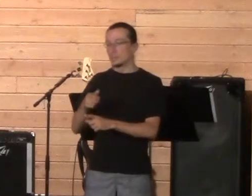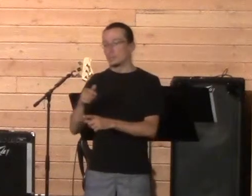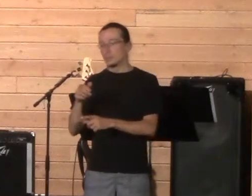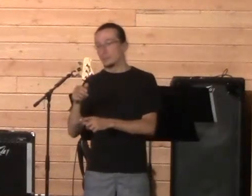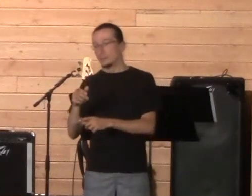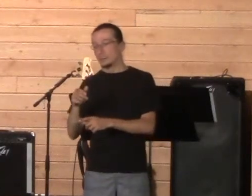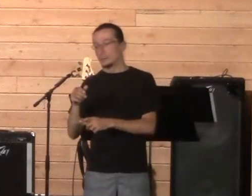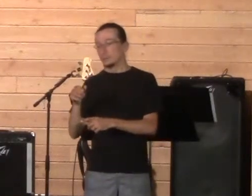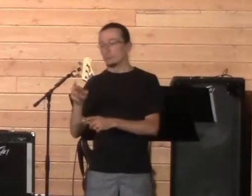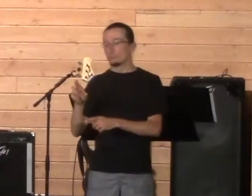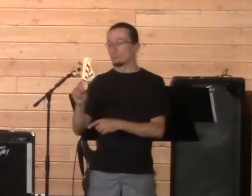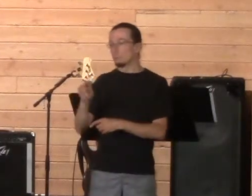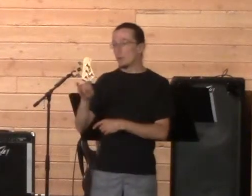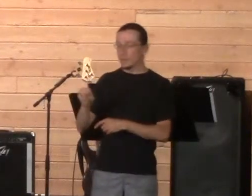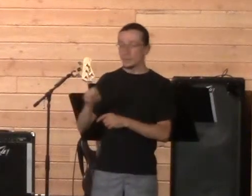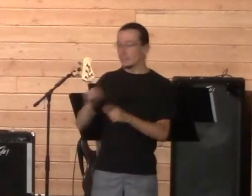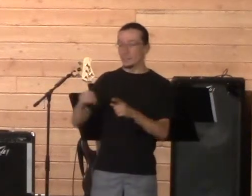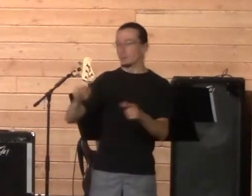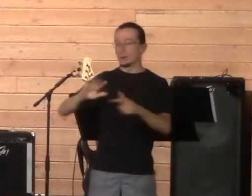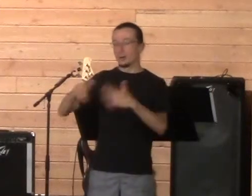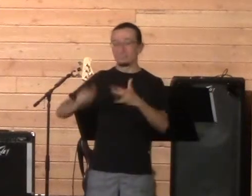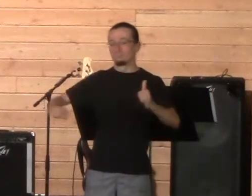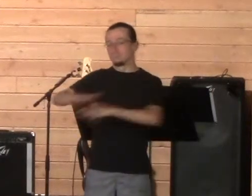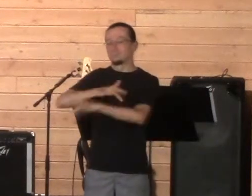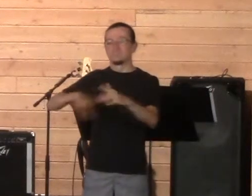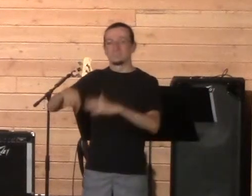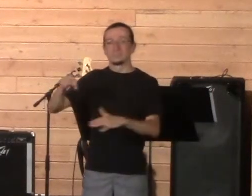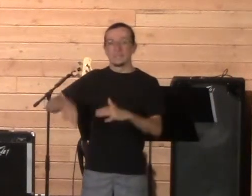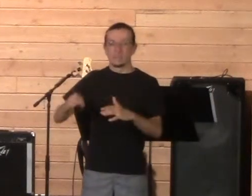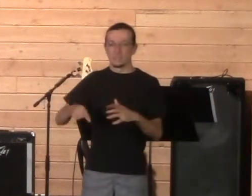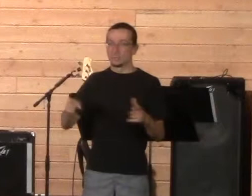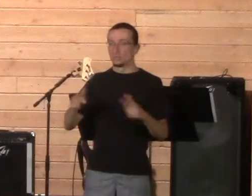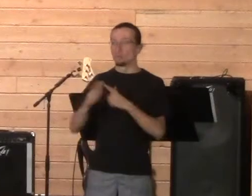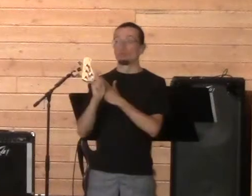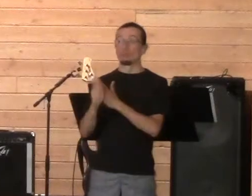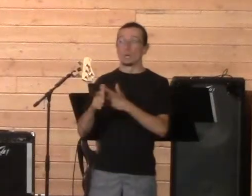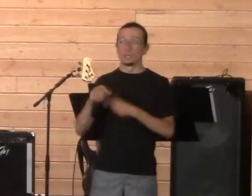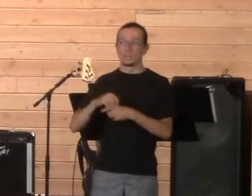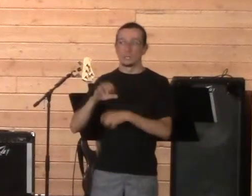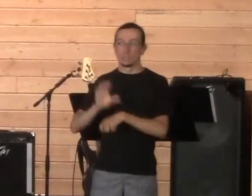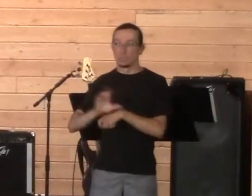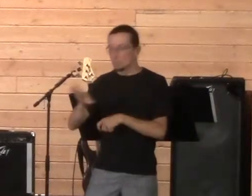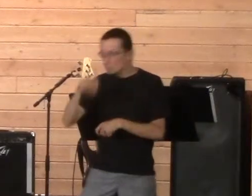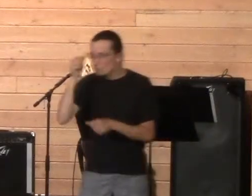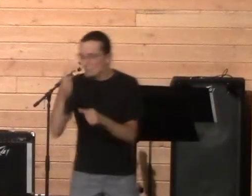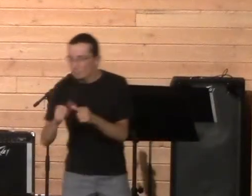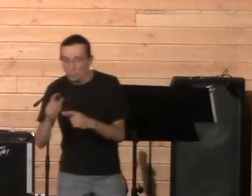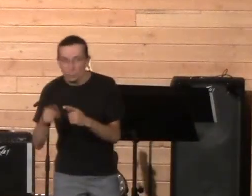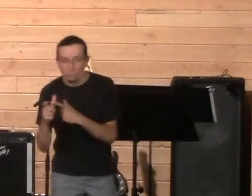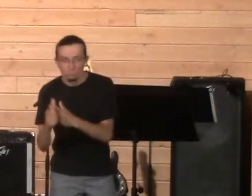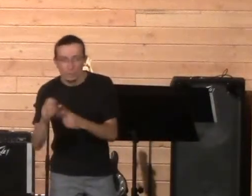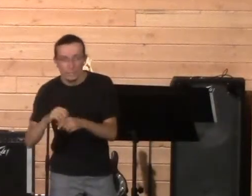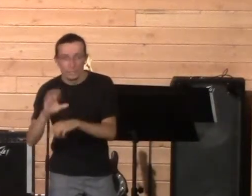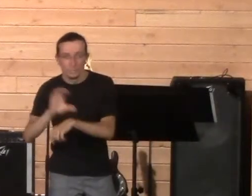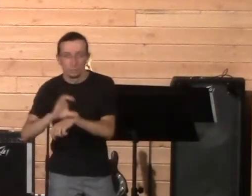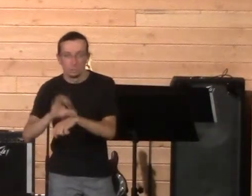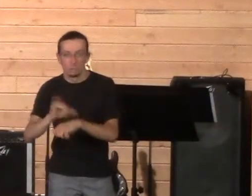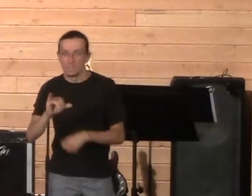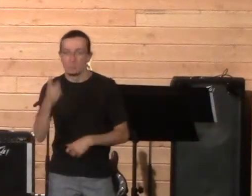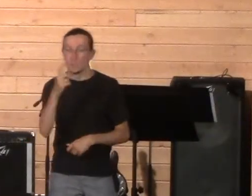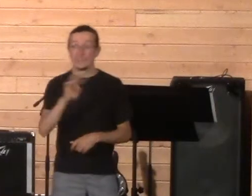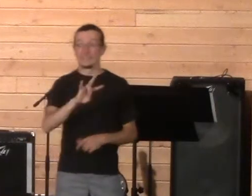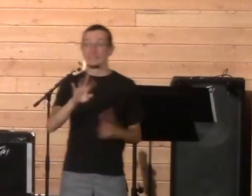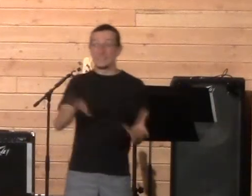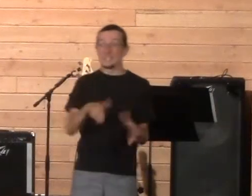all tearing around downstairs and running in church. You remember when running in church was like one of the seven deadly